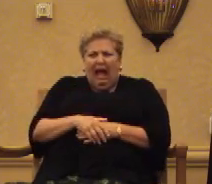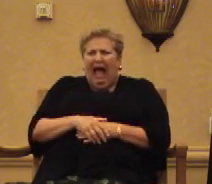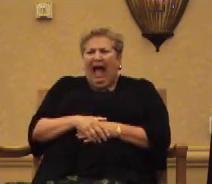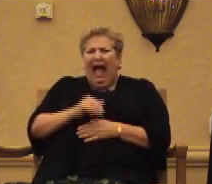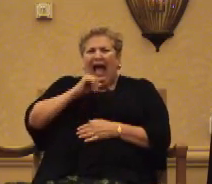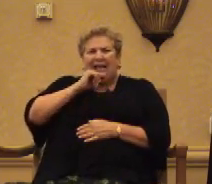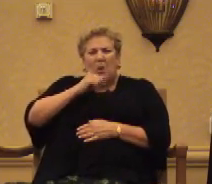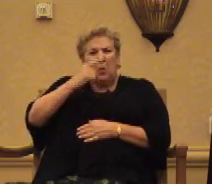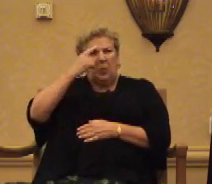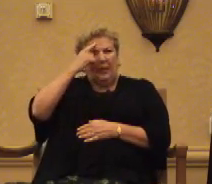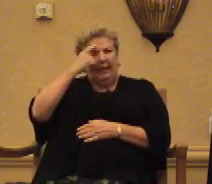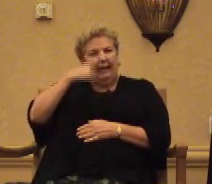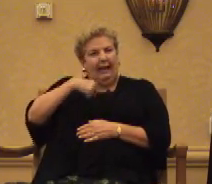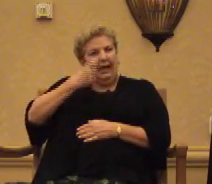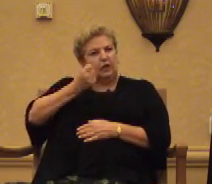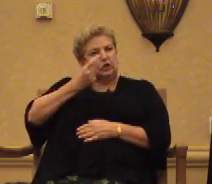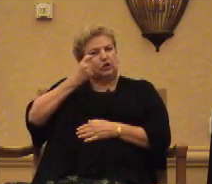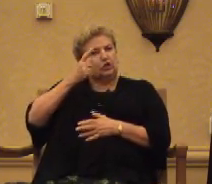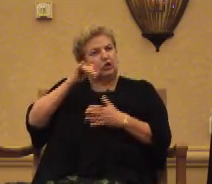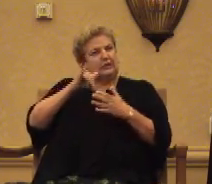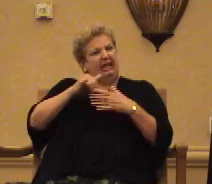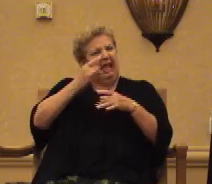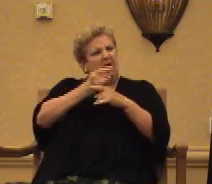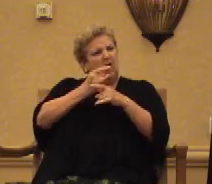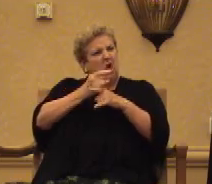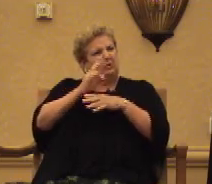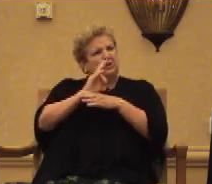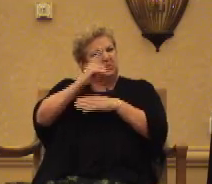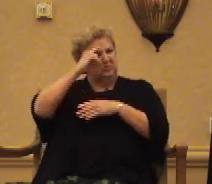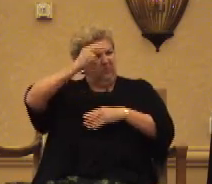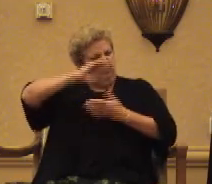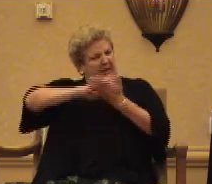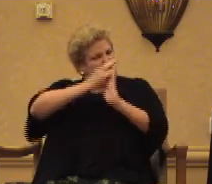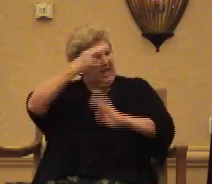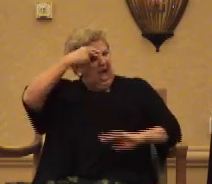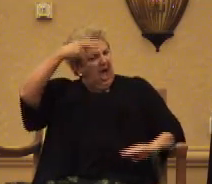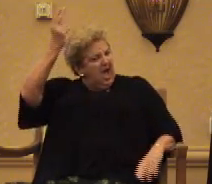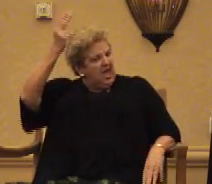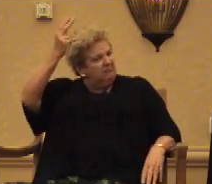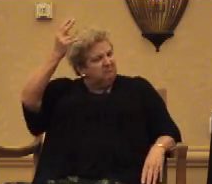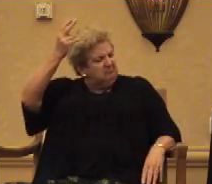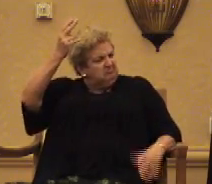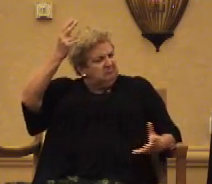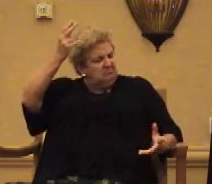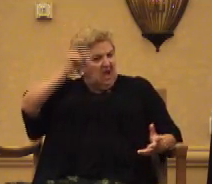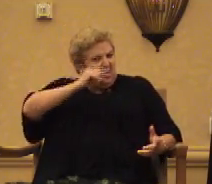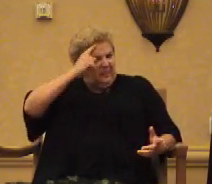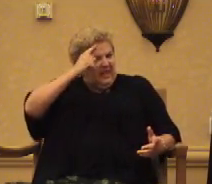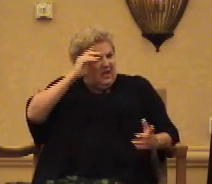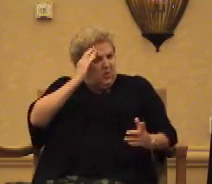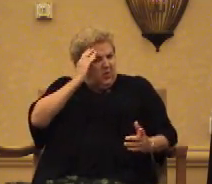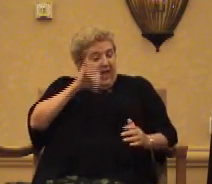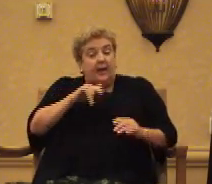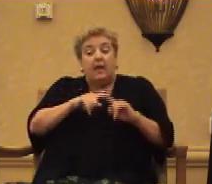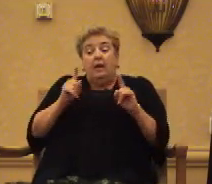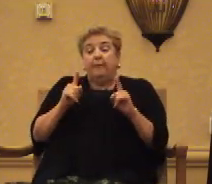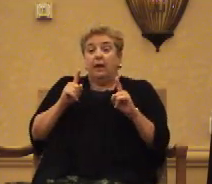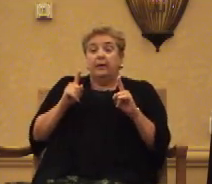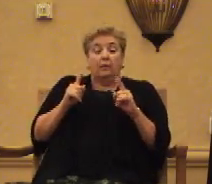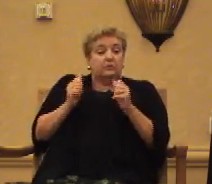I understood that it got you high. I don't even think I knew that. But I'm with these kids. I'm almost 12